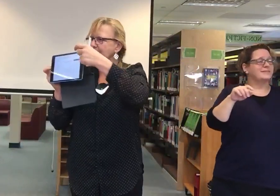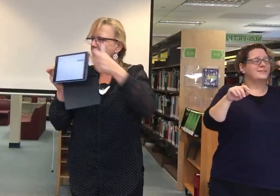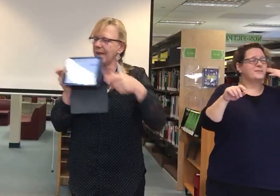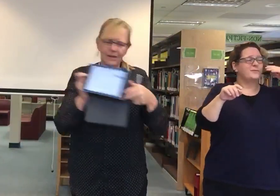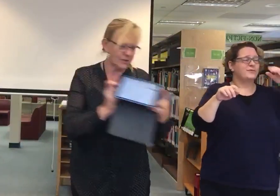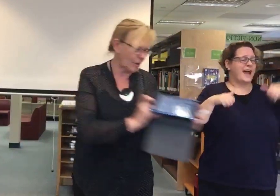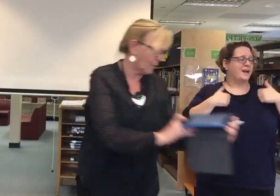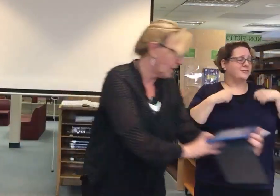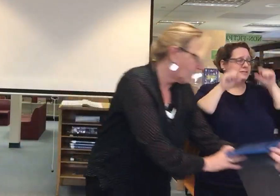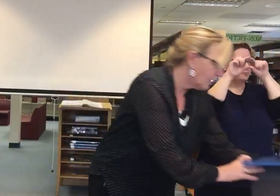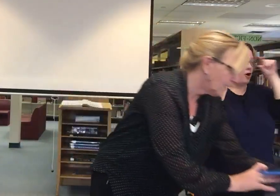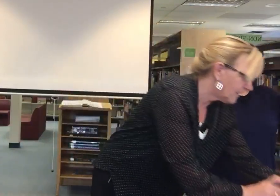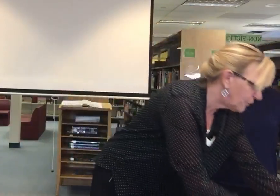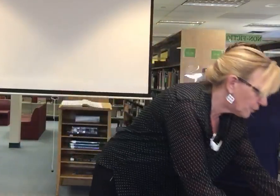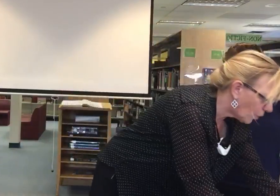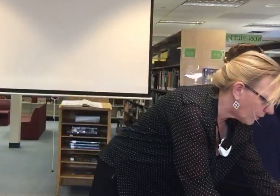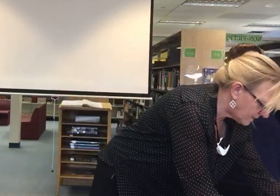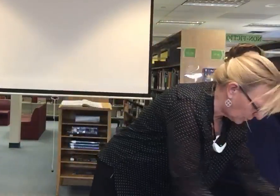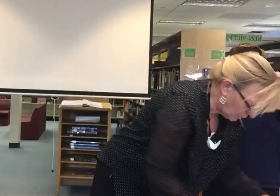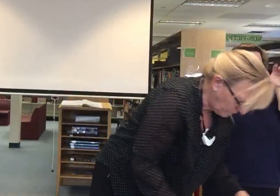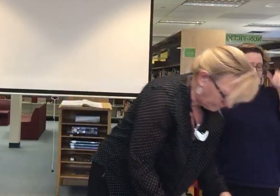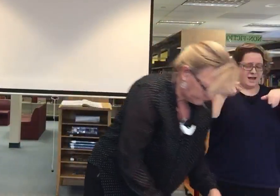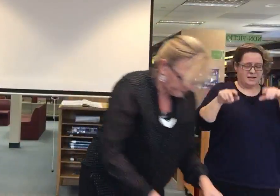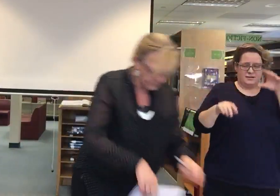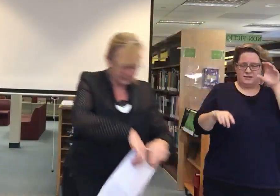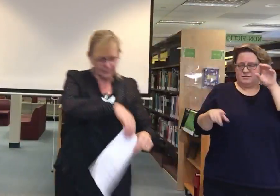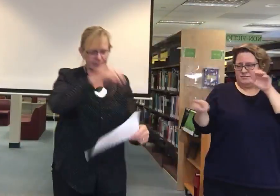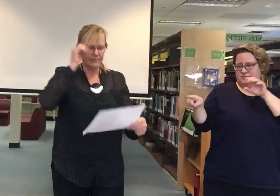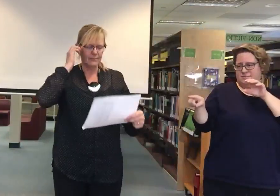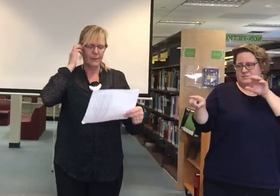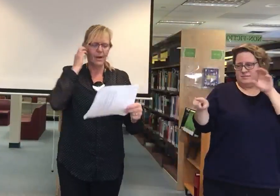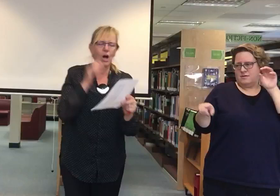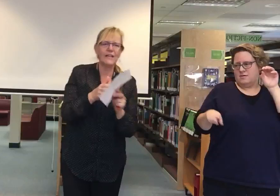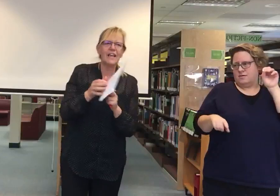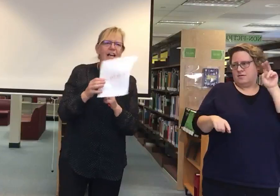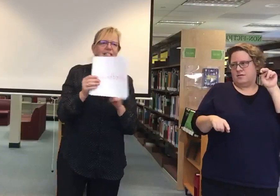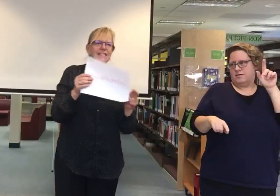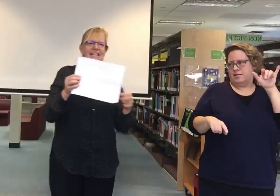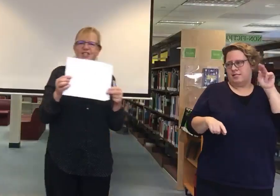just right up on there. So you go into